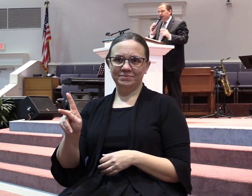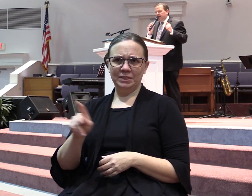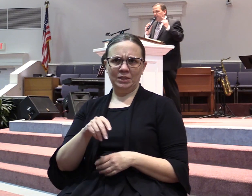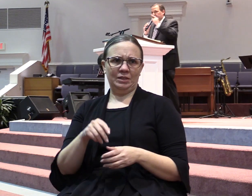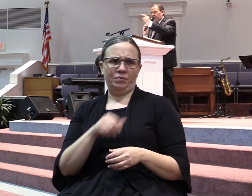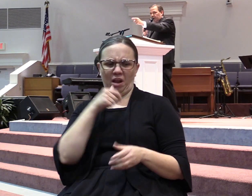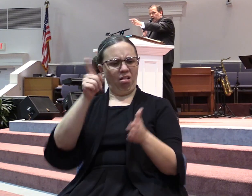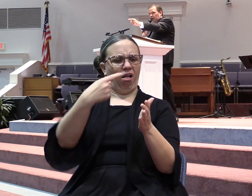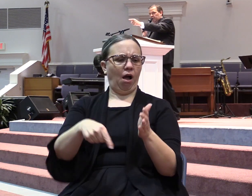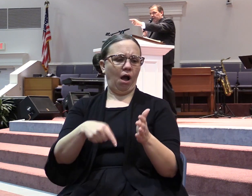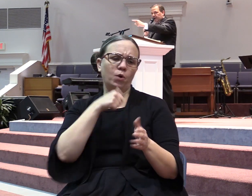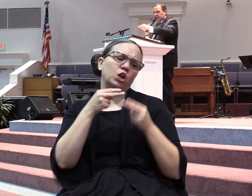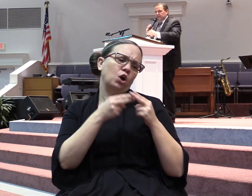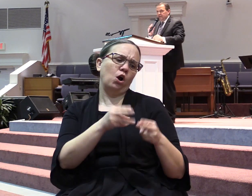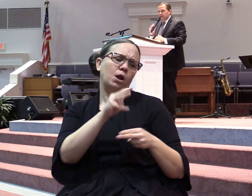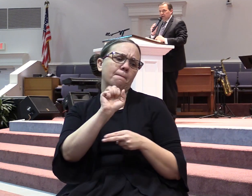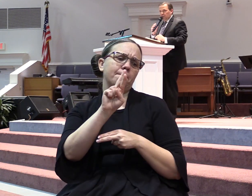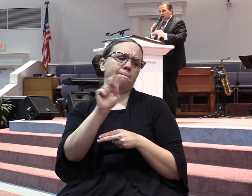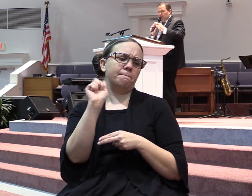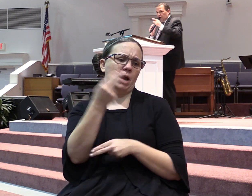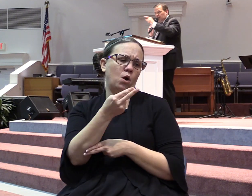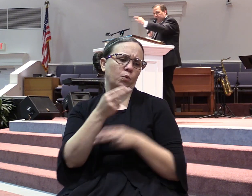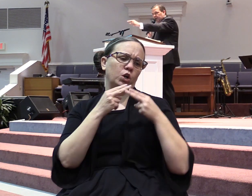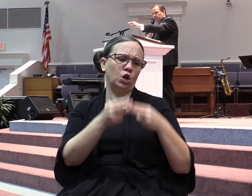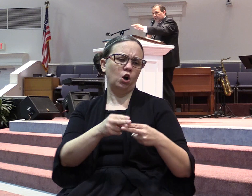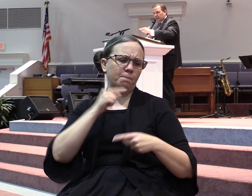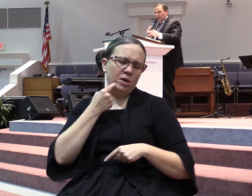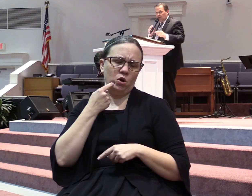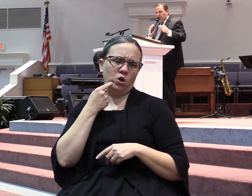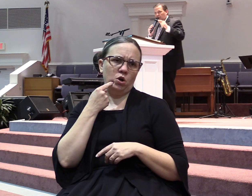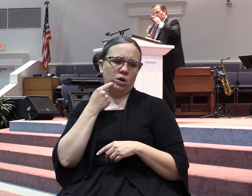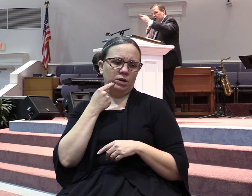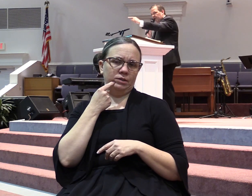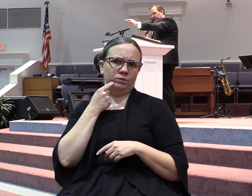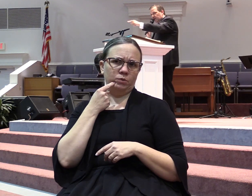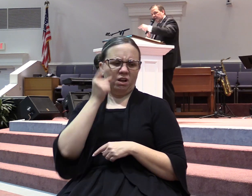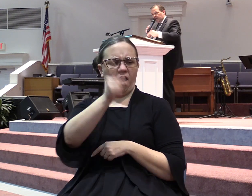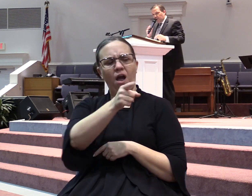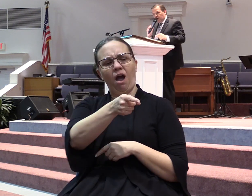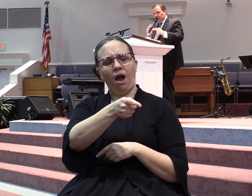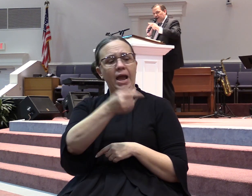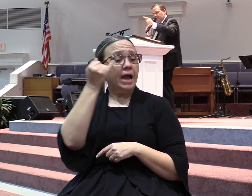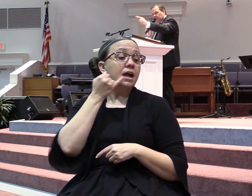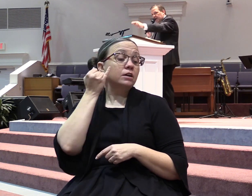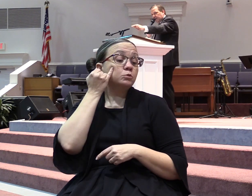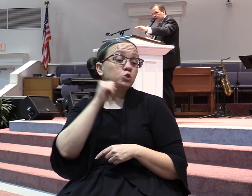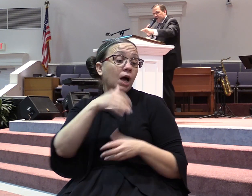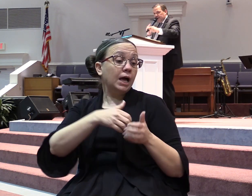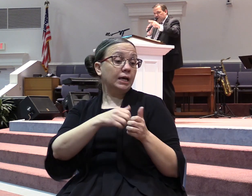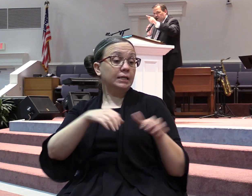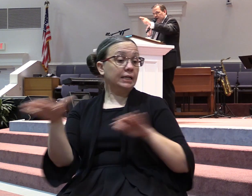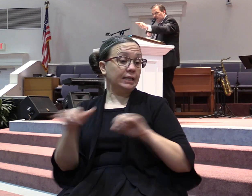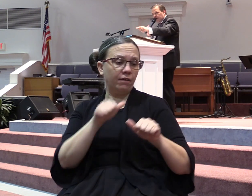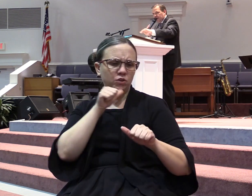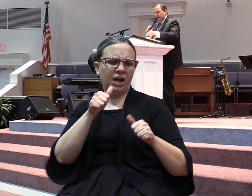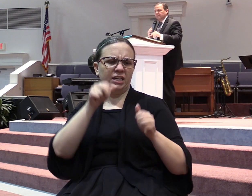a finger at her and said, we're going to call you Mara. We're going to call you bitter. We're going to point our finger and tell you, if you wouldn't have left, you wouldn't have had to bury this,